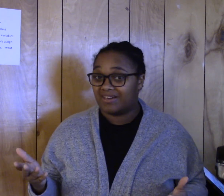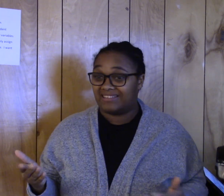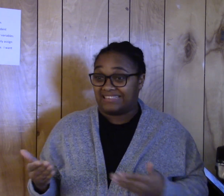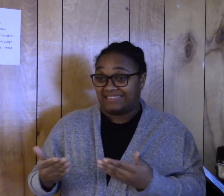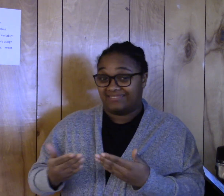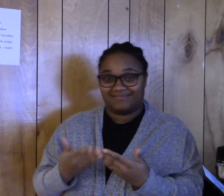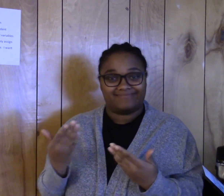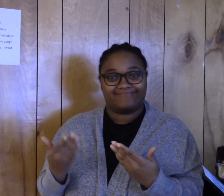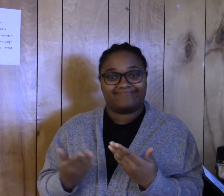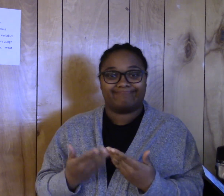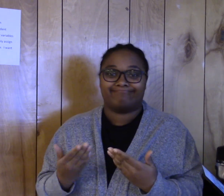banning guns.